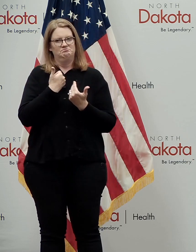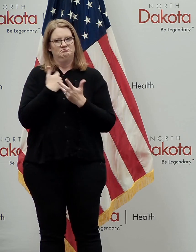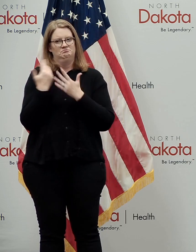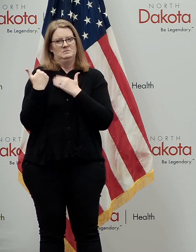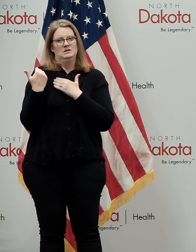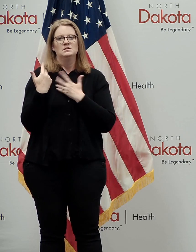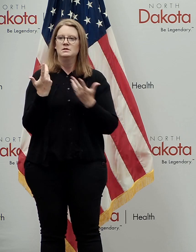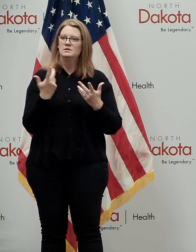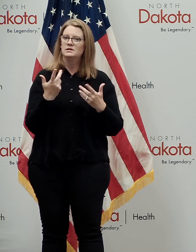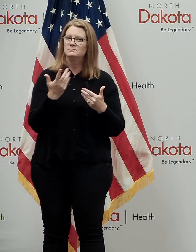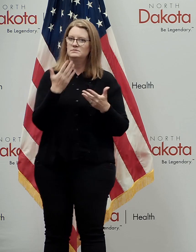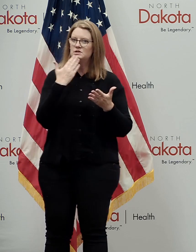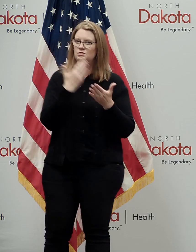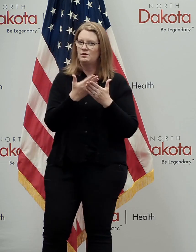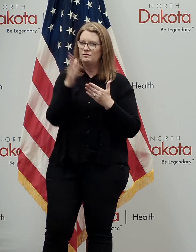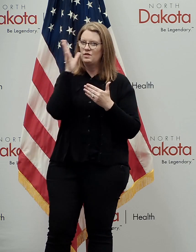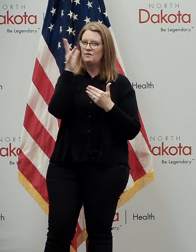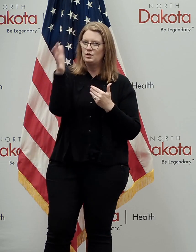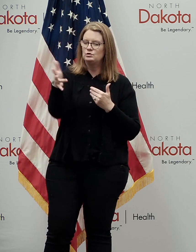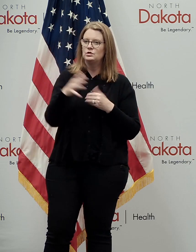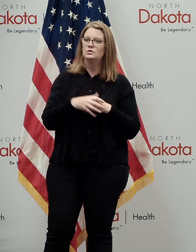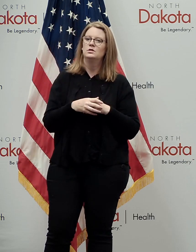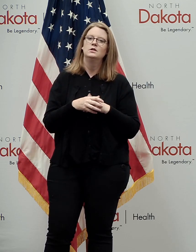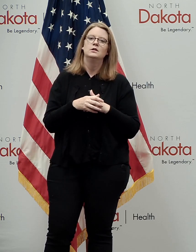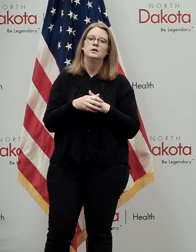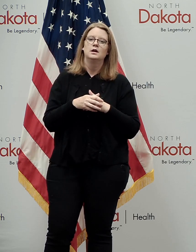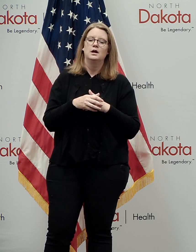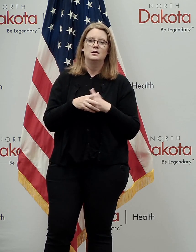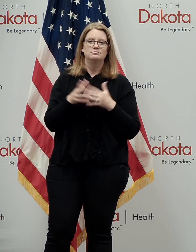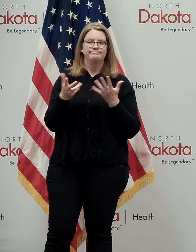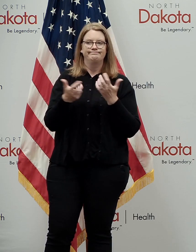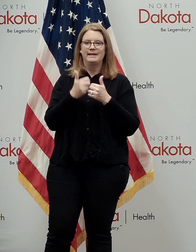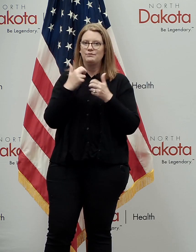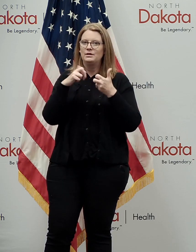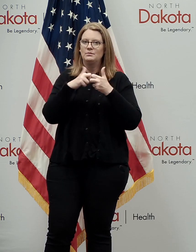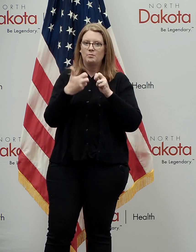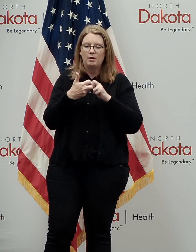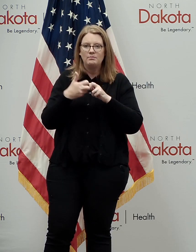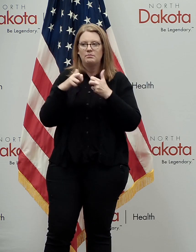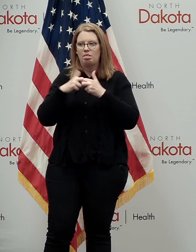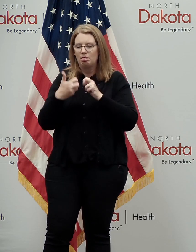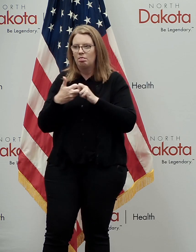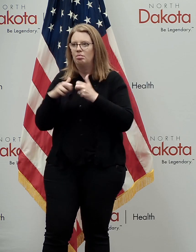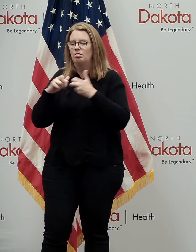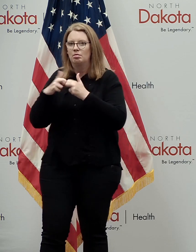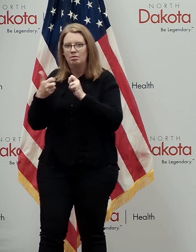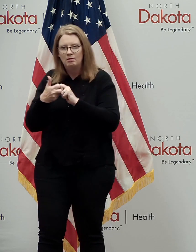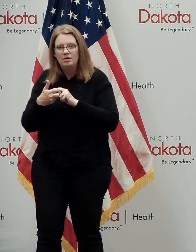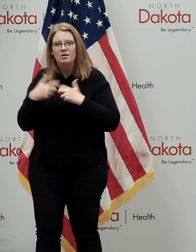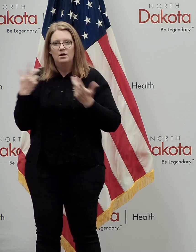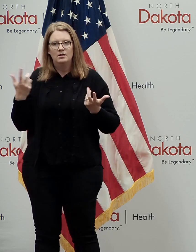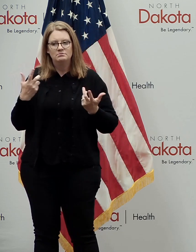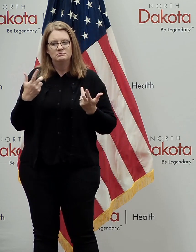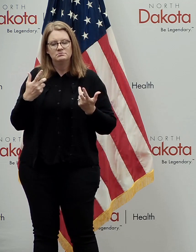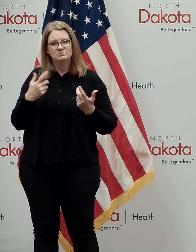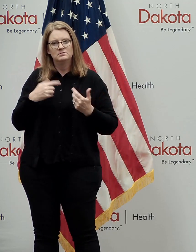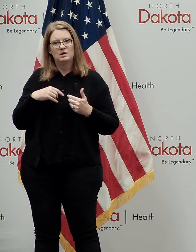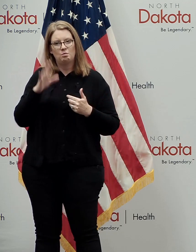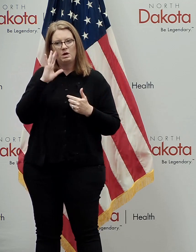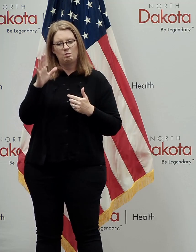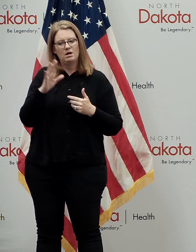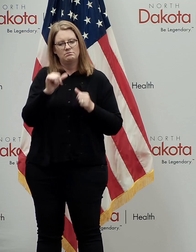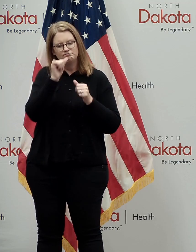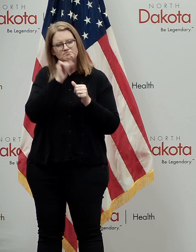our future. And I would say just like every crisis our country has faced in the past, we will rise up against this